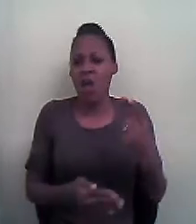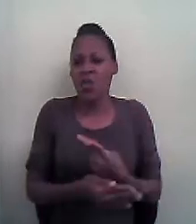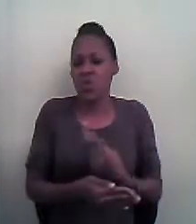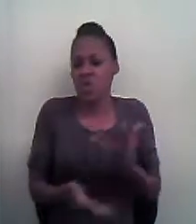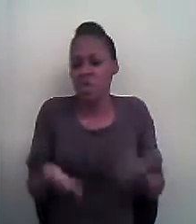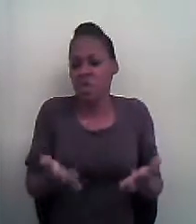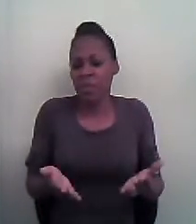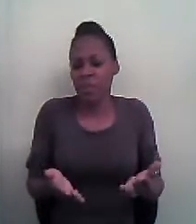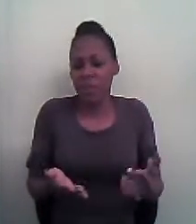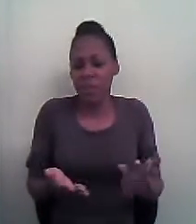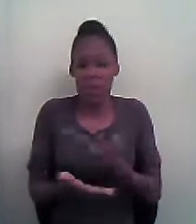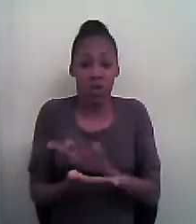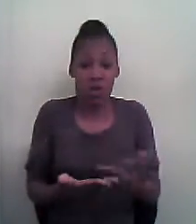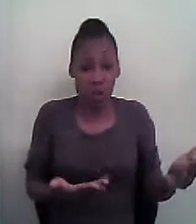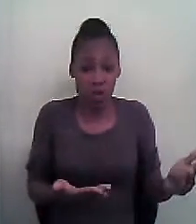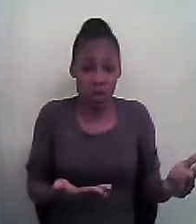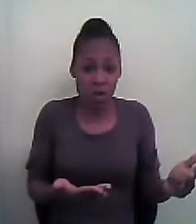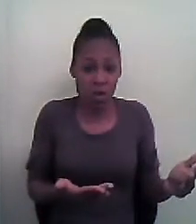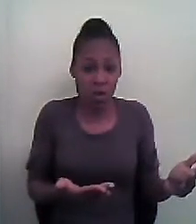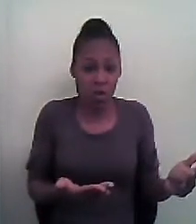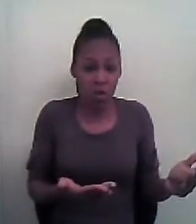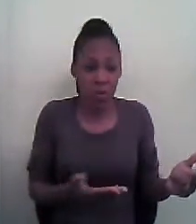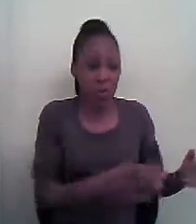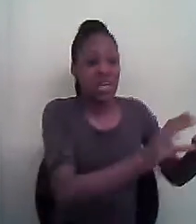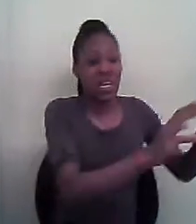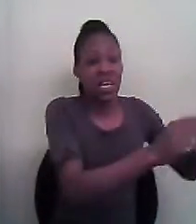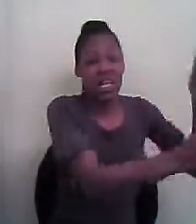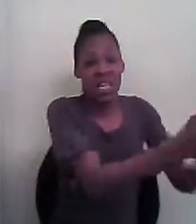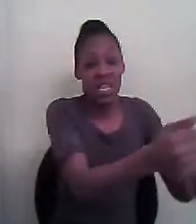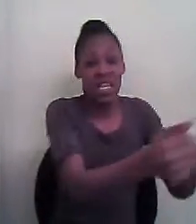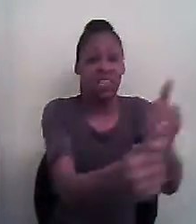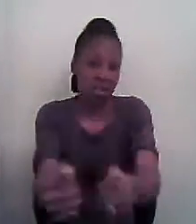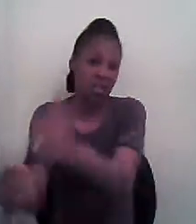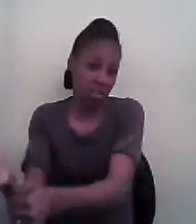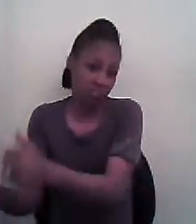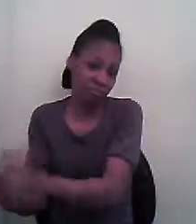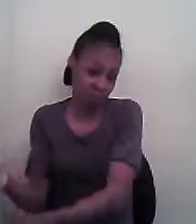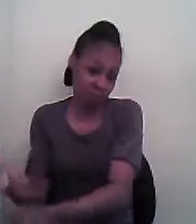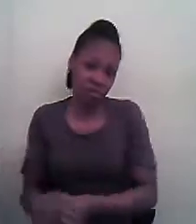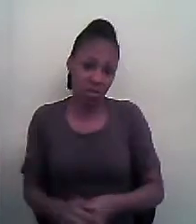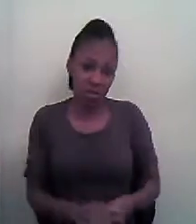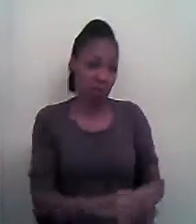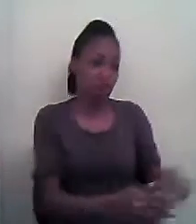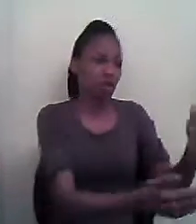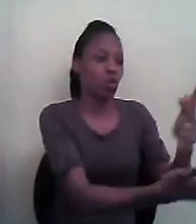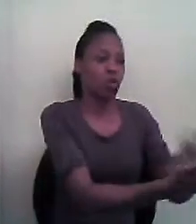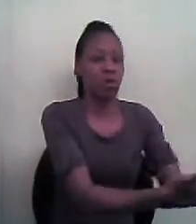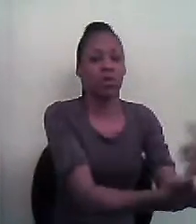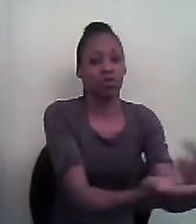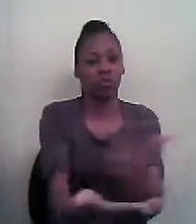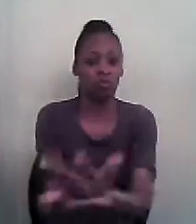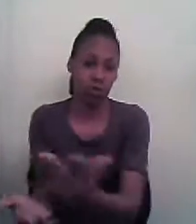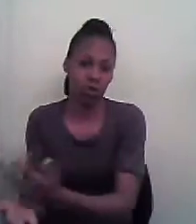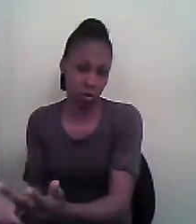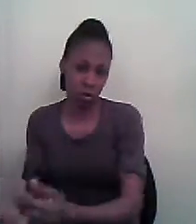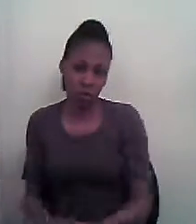guest speaker come to class from each of those areas and do a little mini lecture on some important content that